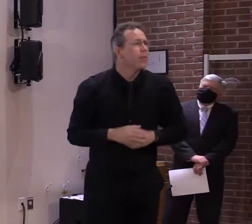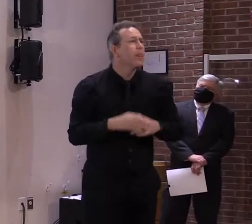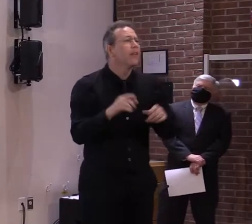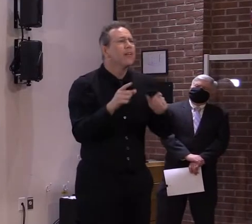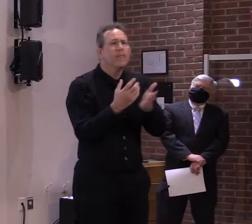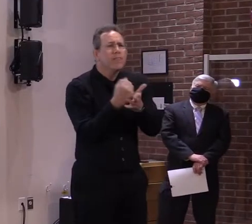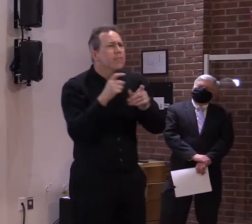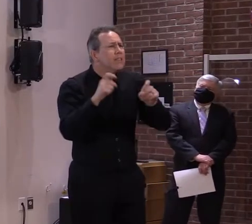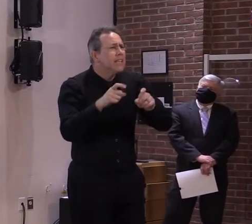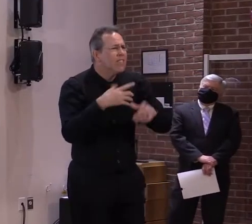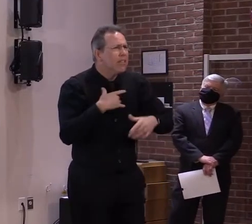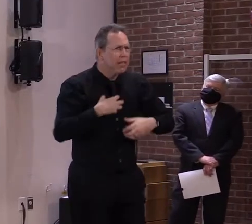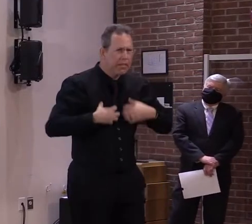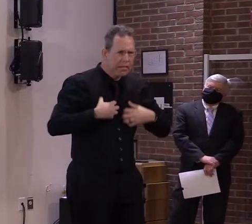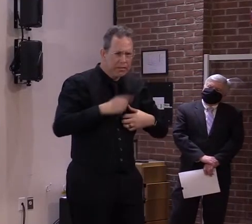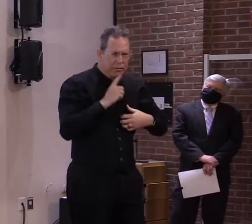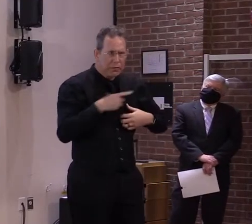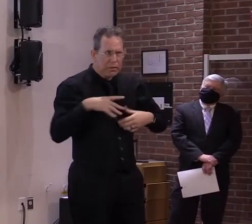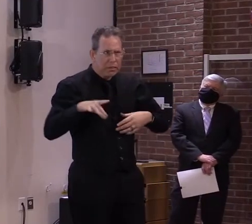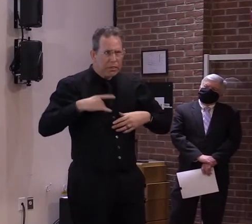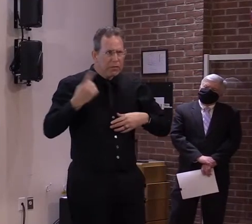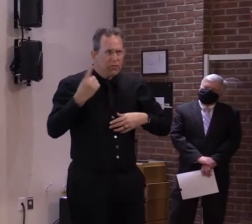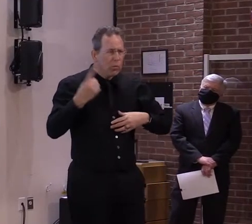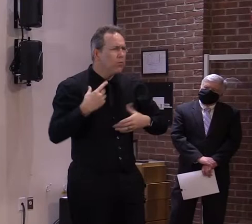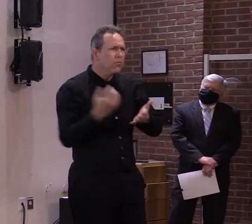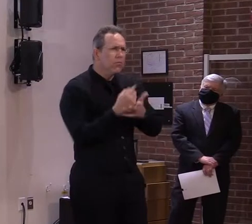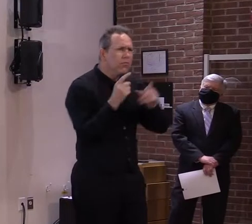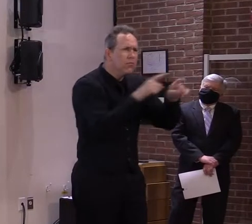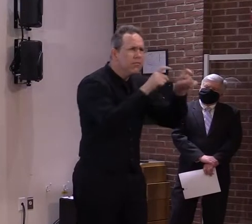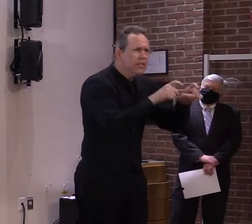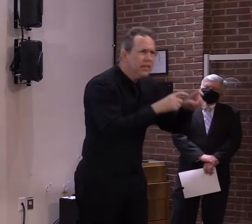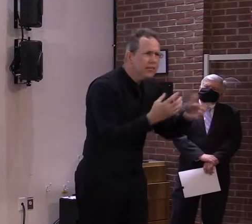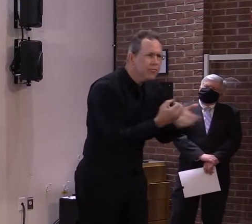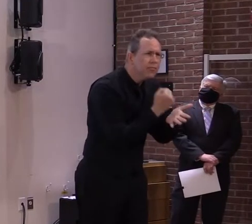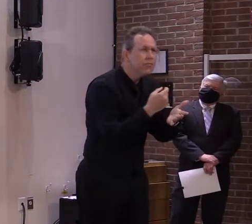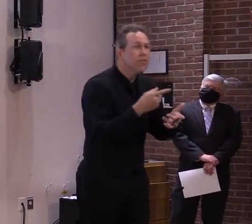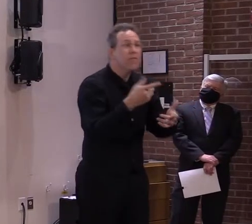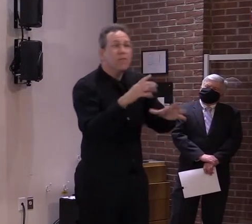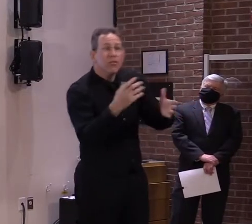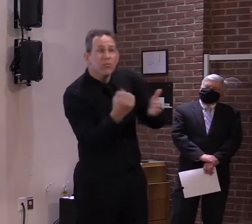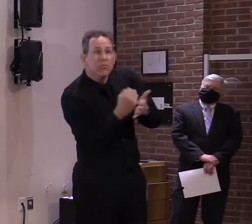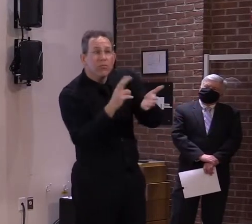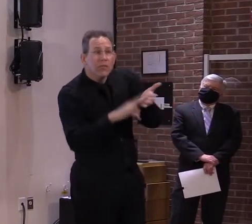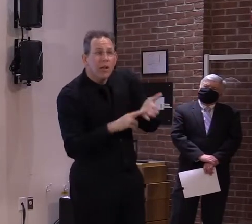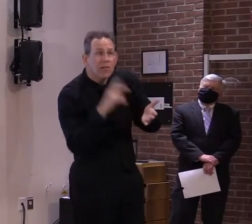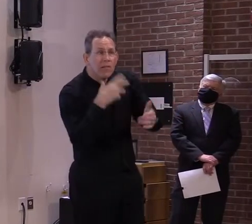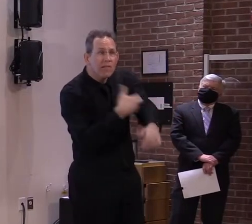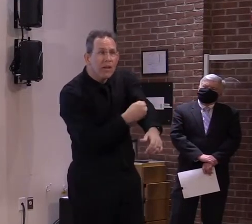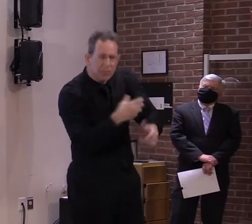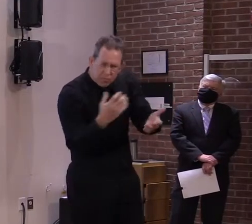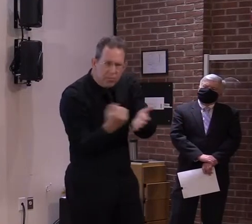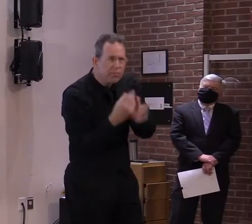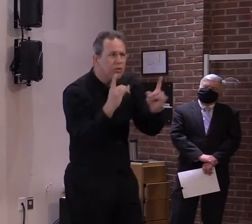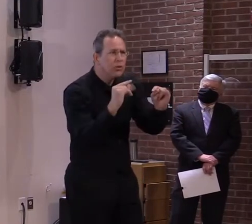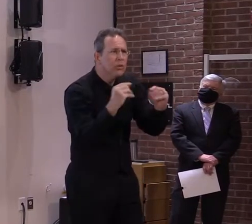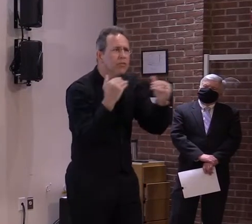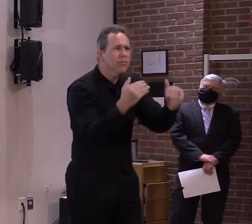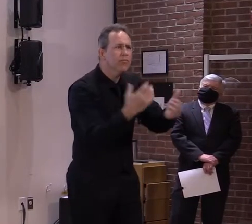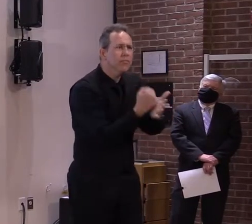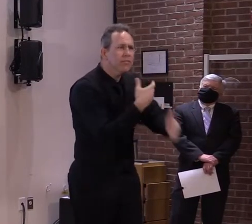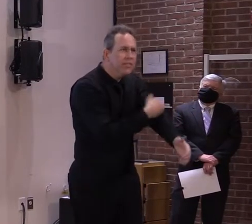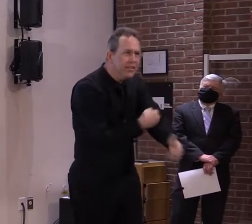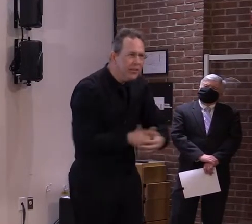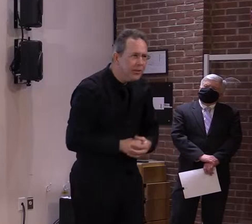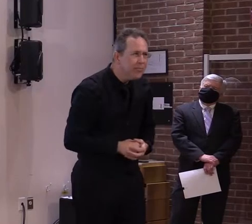can. Remember, case counts are still high, and letting your guard down increases your chances of